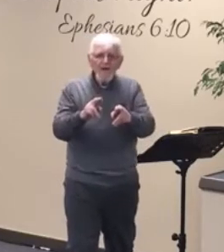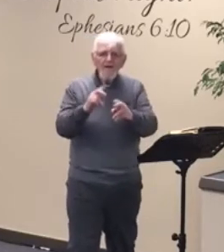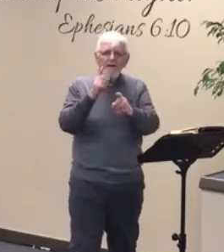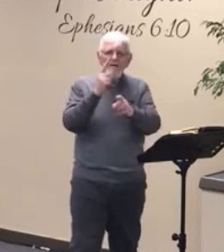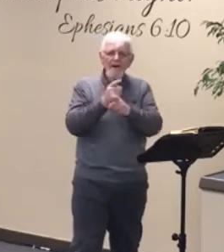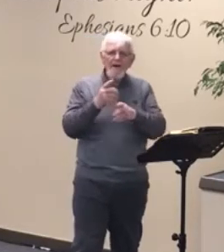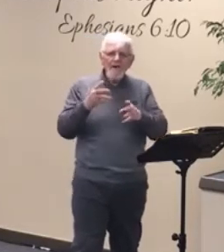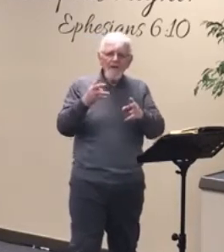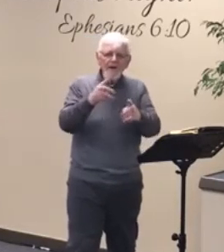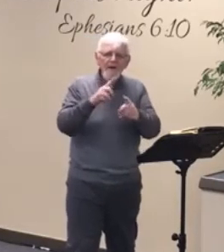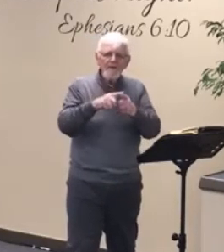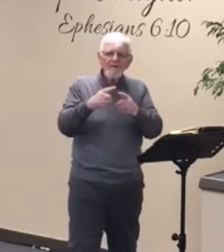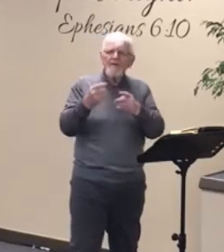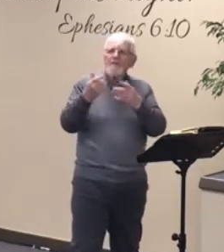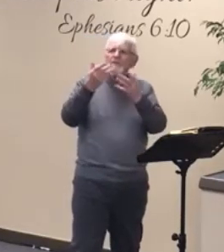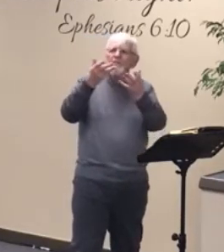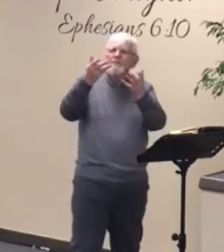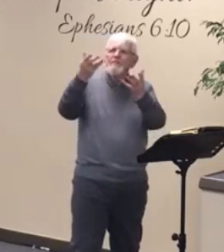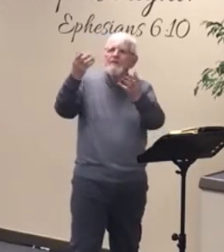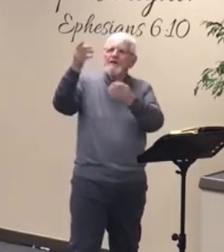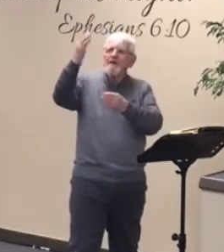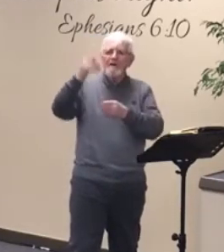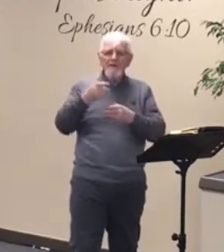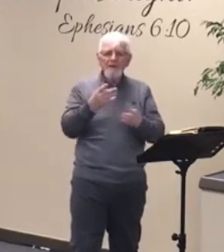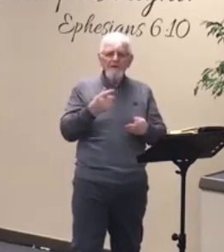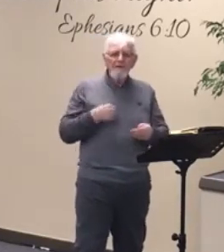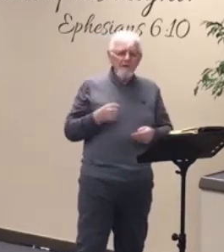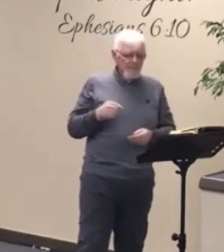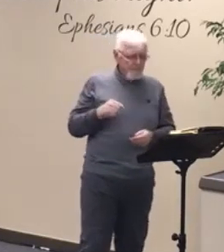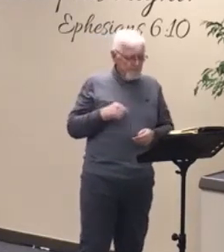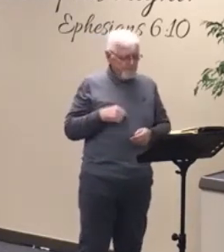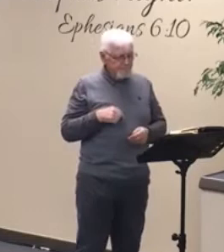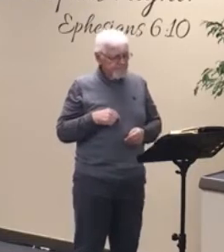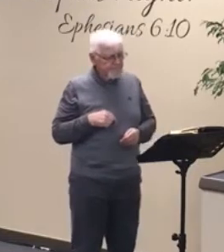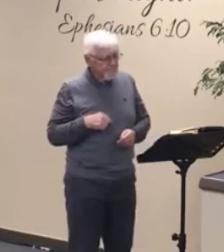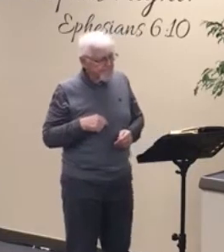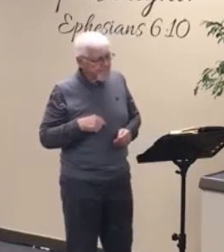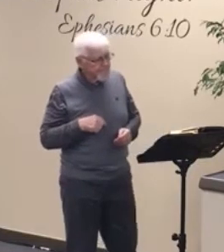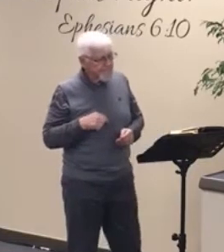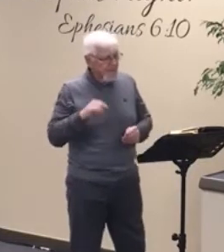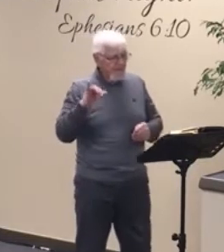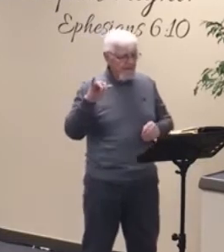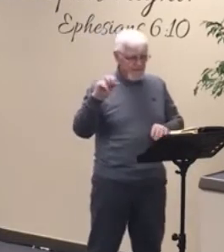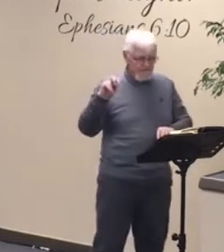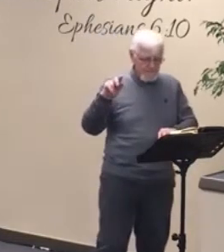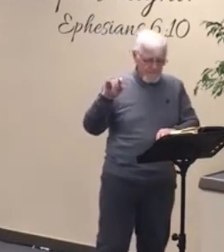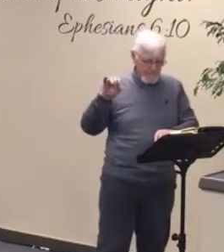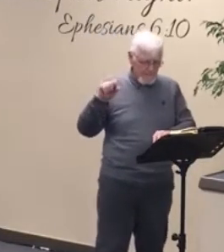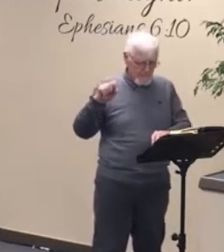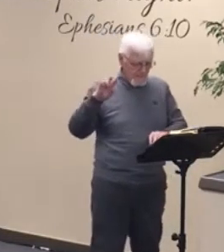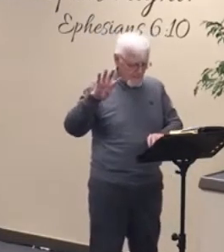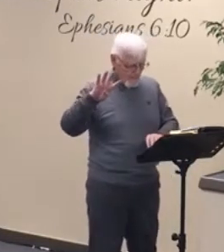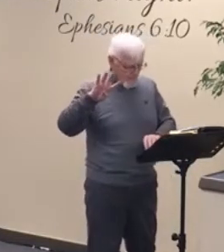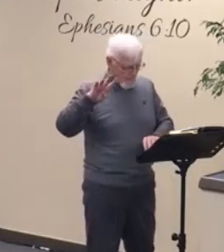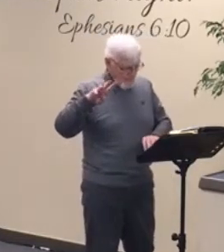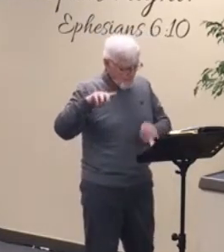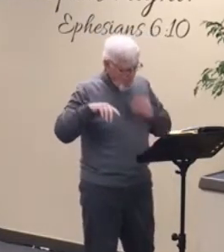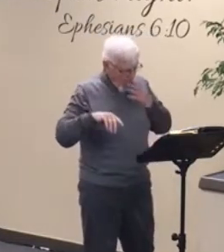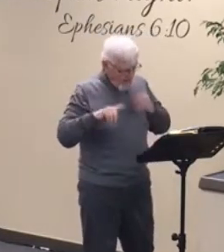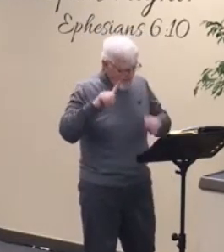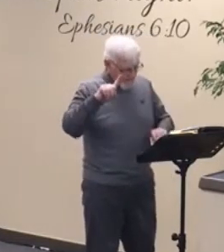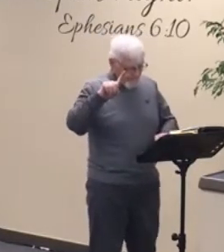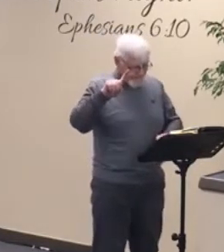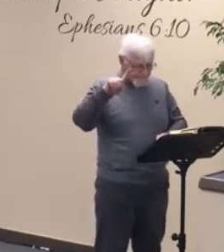the circumstances that God puts you in. Let's read Genesis 42. We'll just read three verses to get started. Genesis 42 and verse